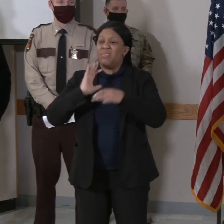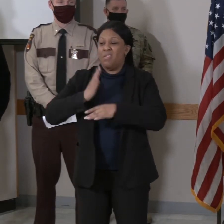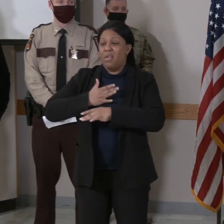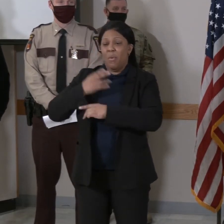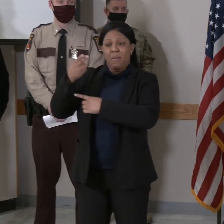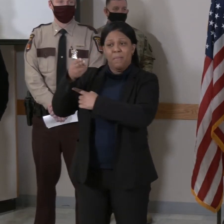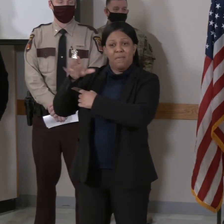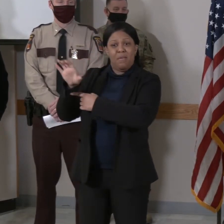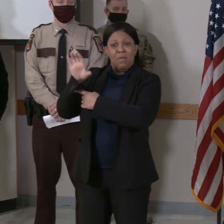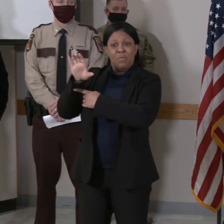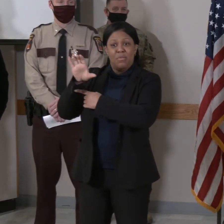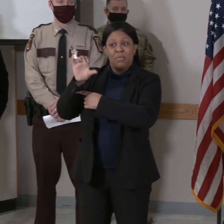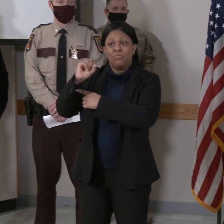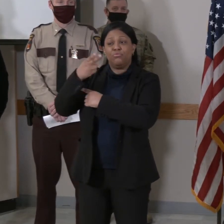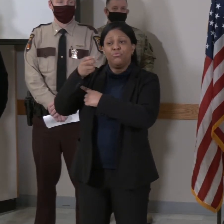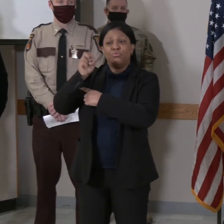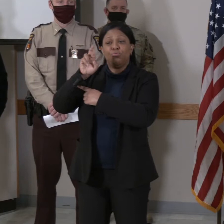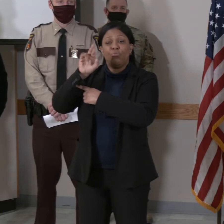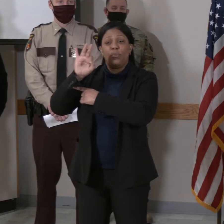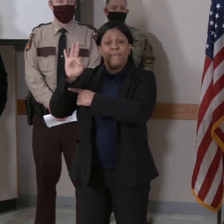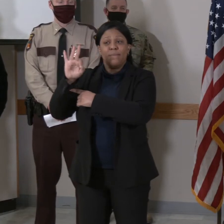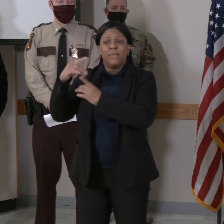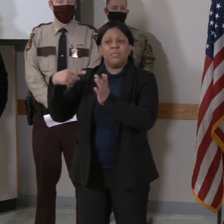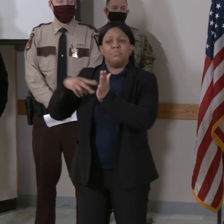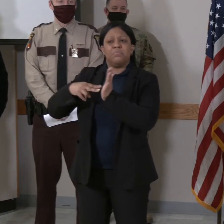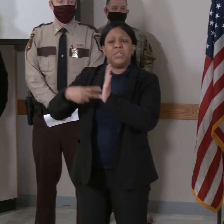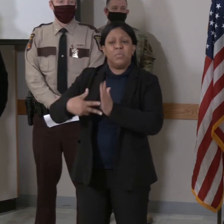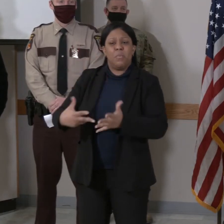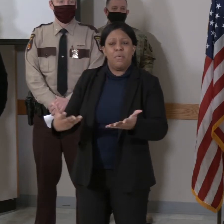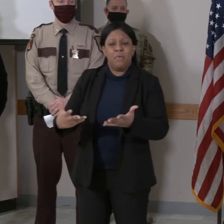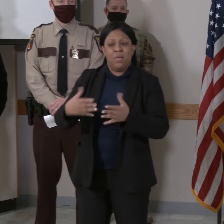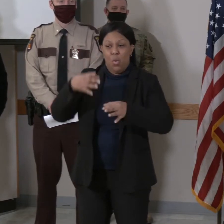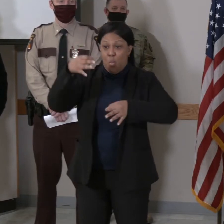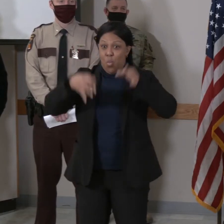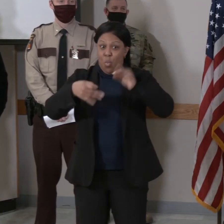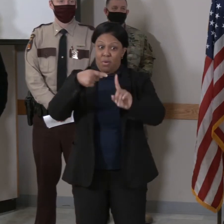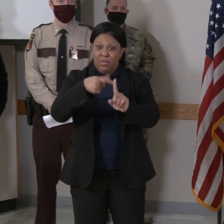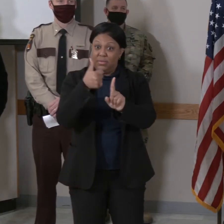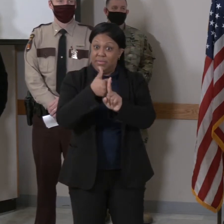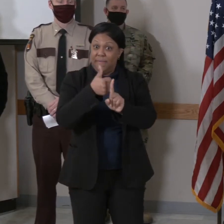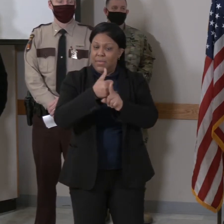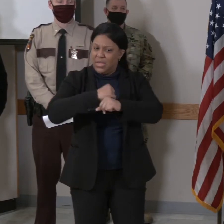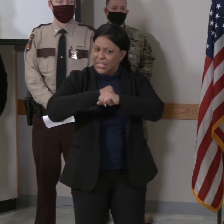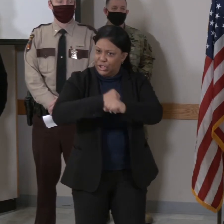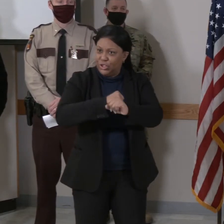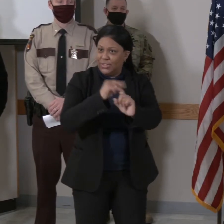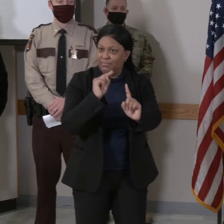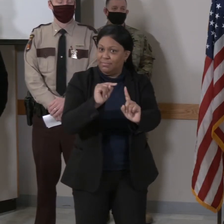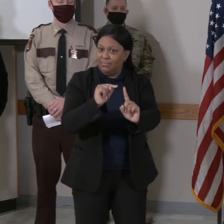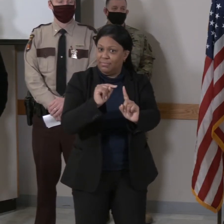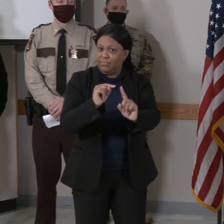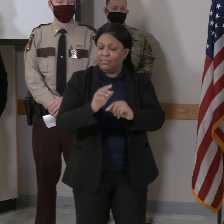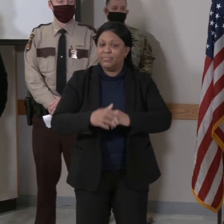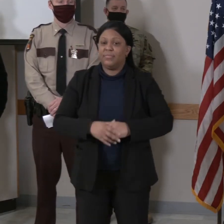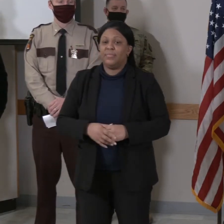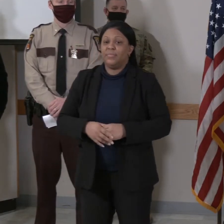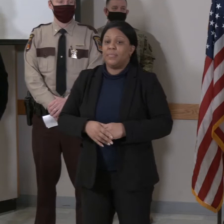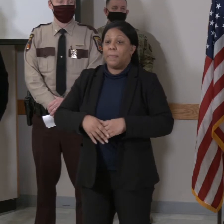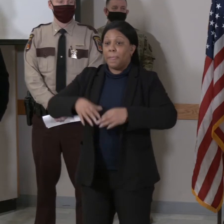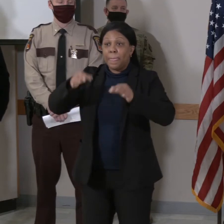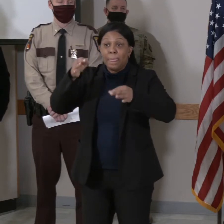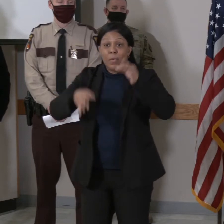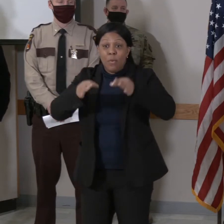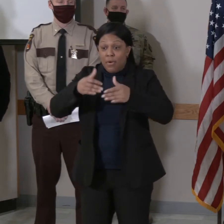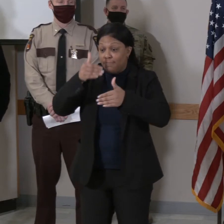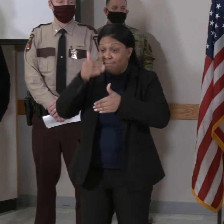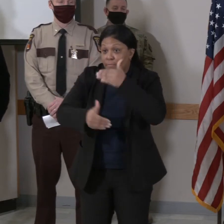be court security. Our job is to ensure the integrity of the court proceedings